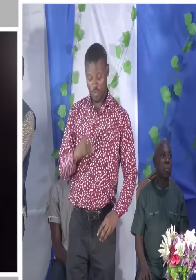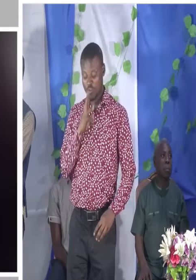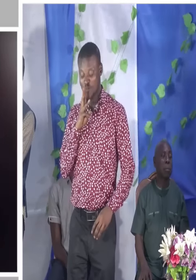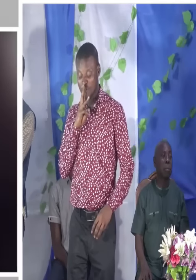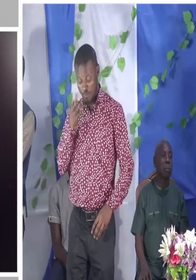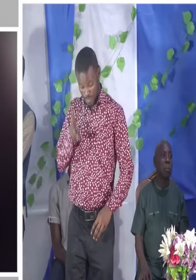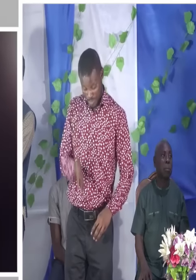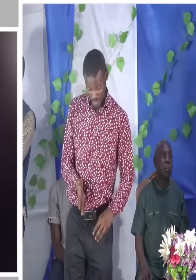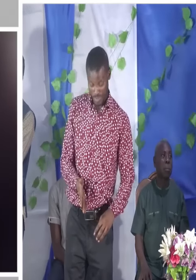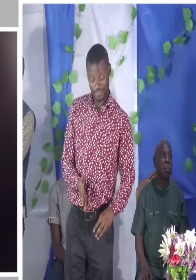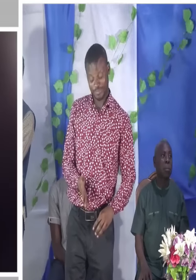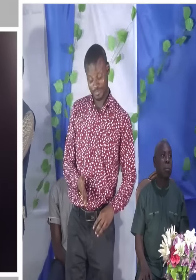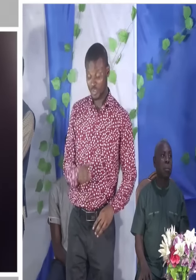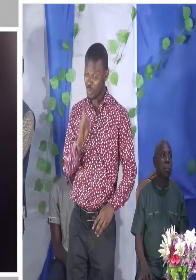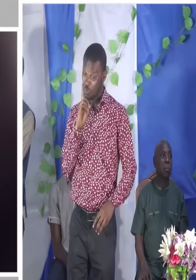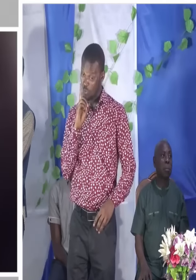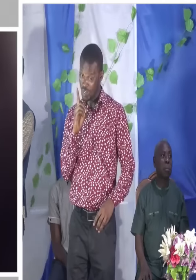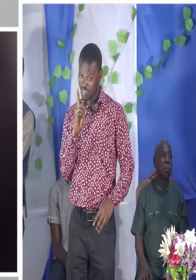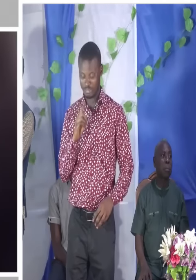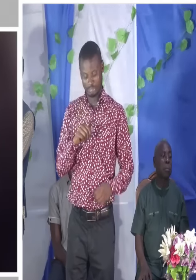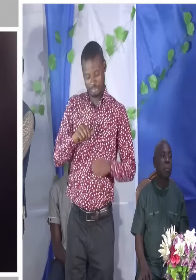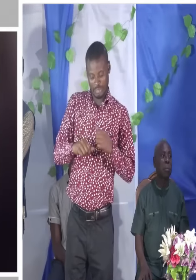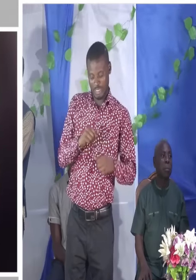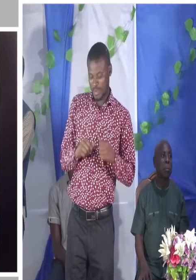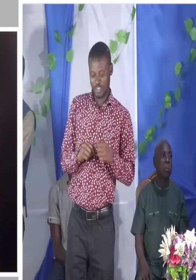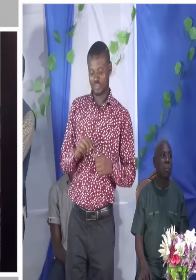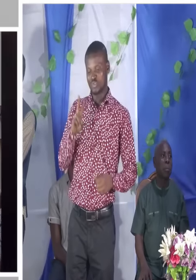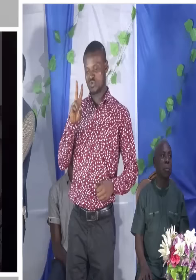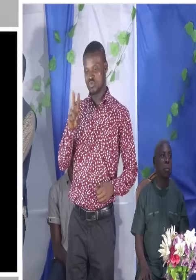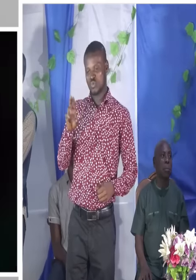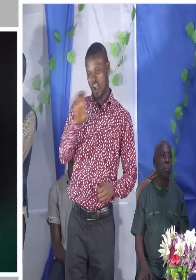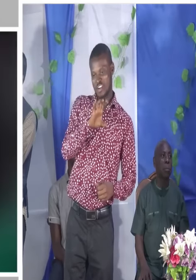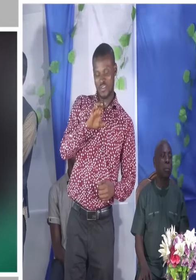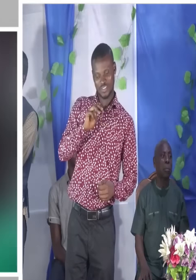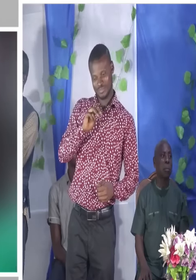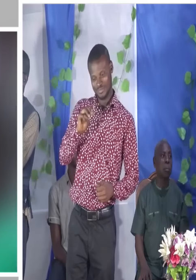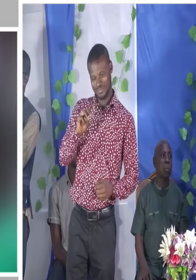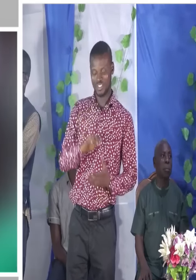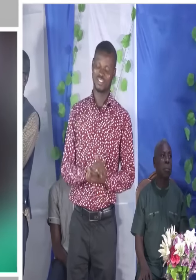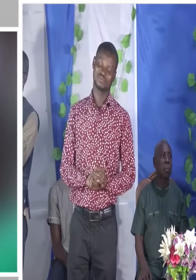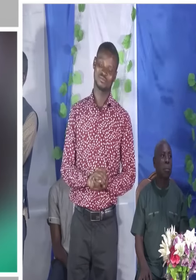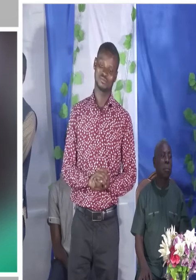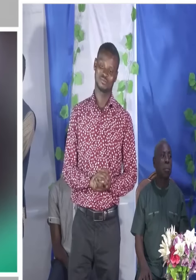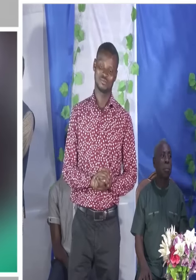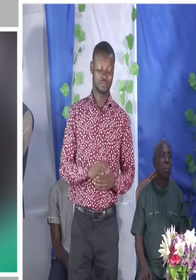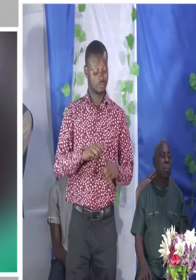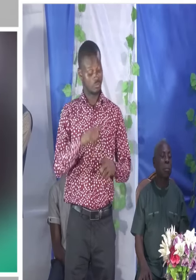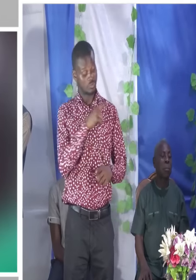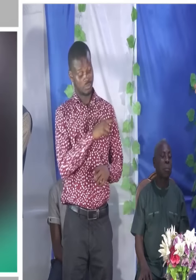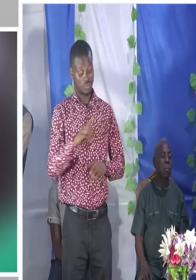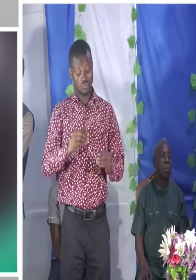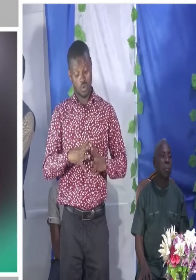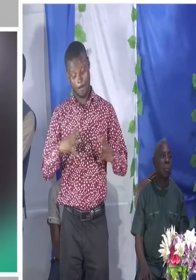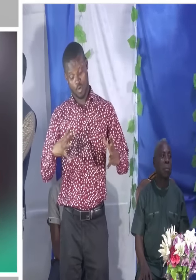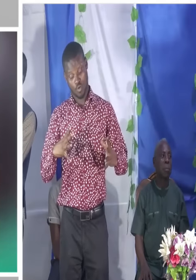western region ma too close to 50 say say am no ka say police station ma ko tu bi am wo mo prisons be come